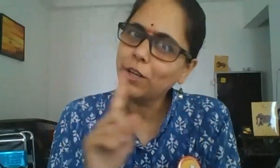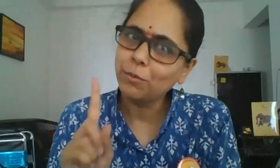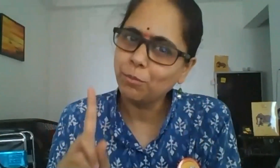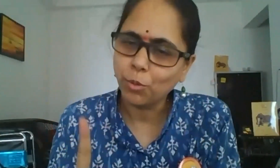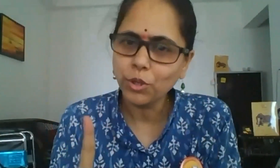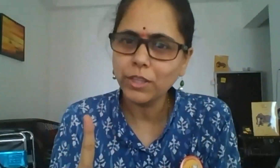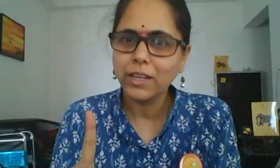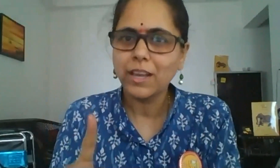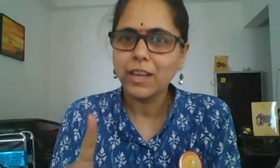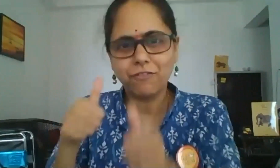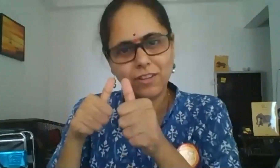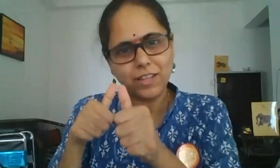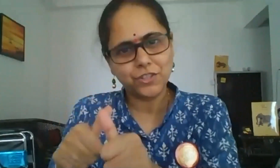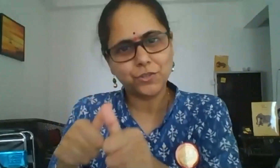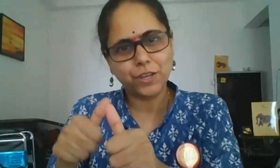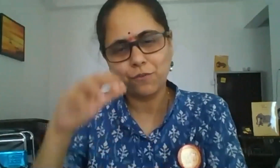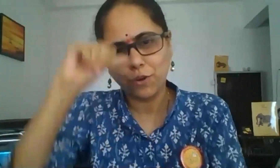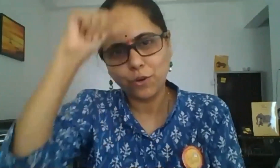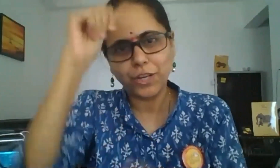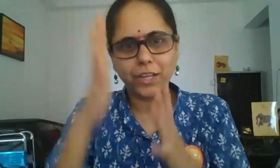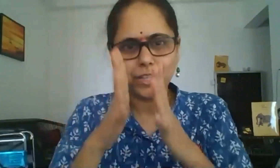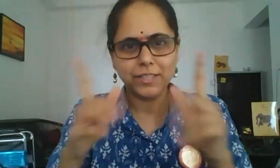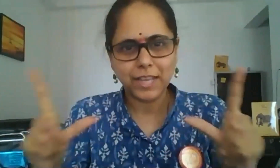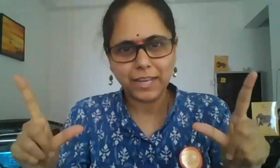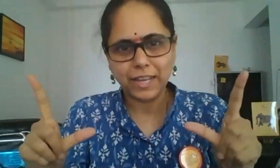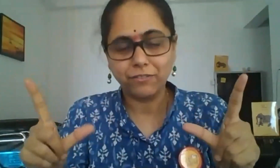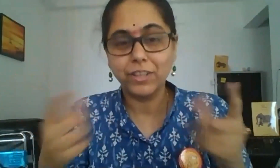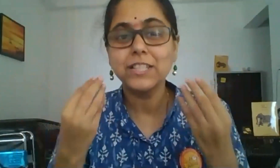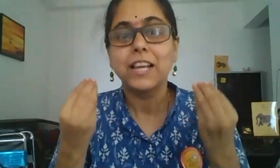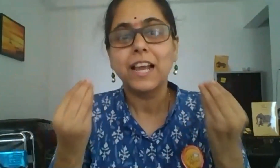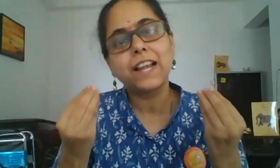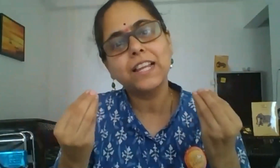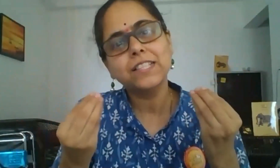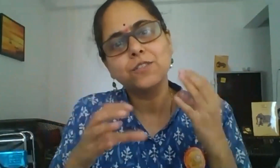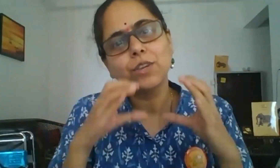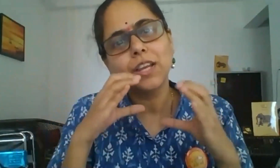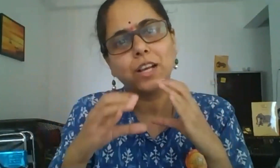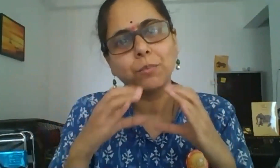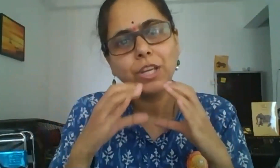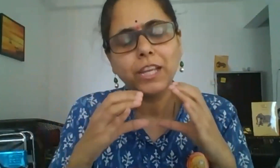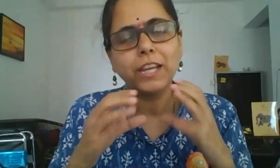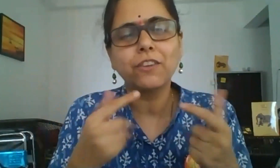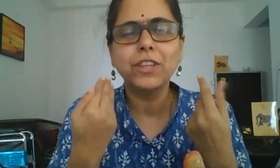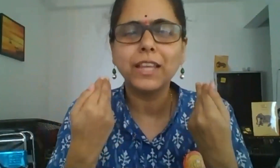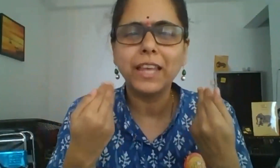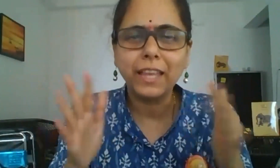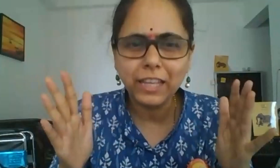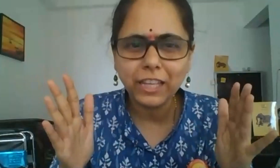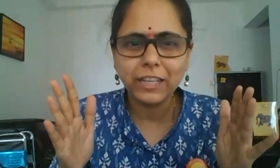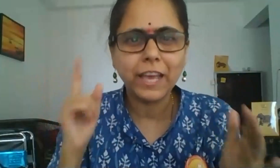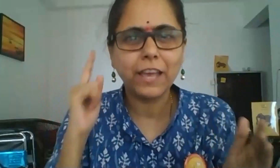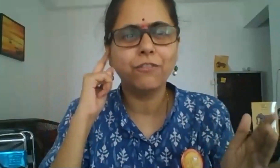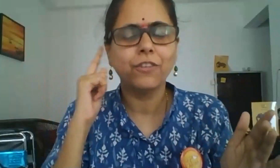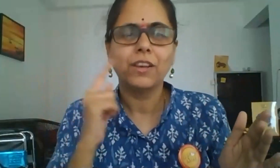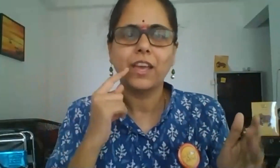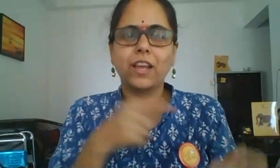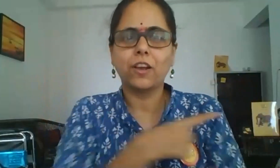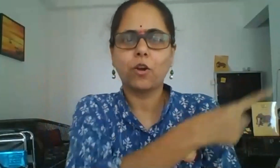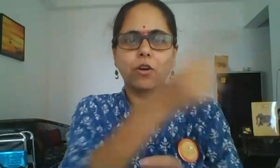learn both. After that, you can follow Indian sign language. At least you can communicate with any deaf